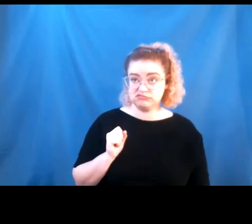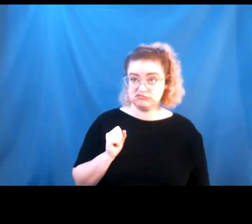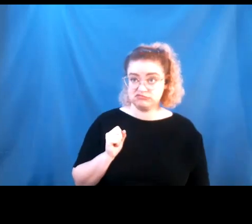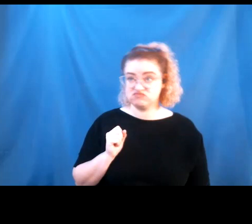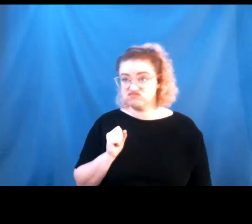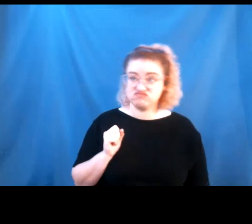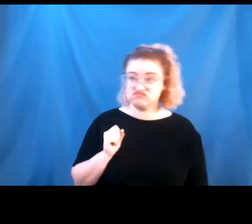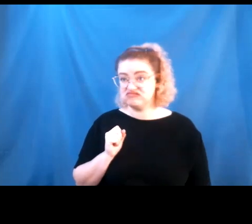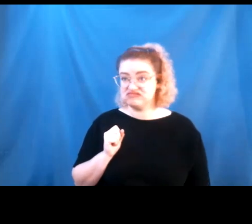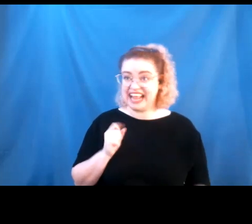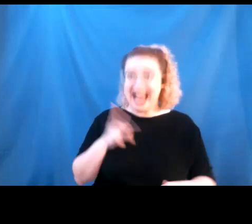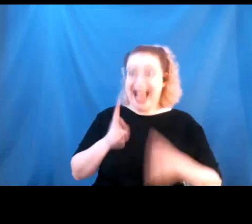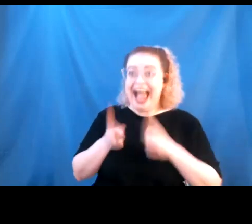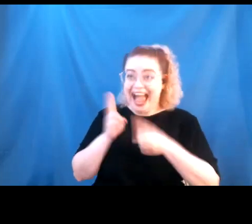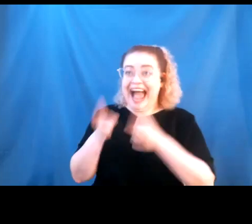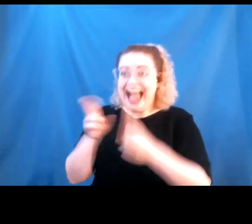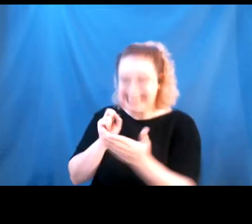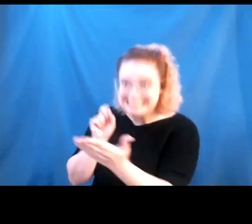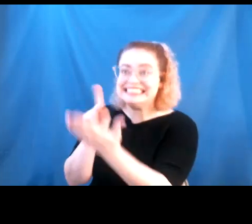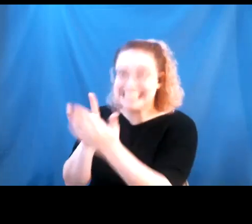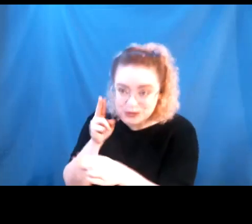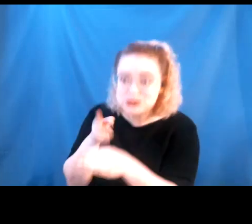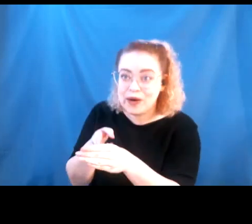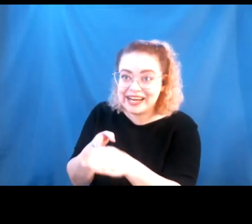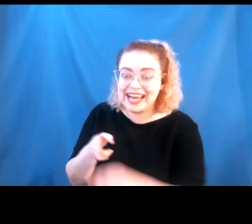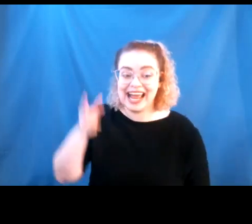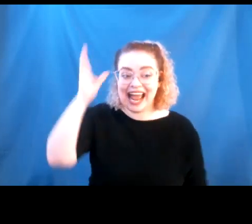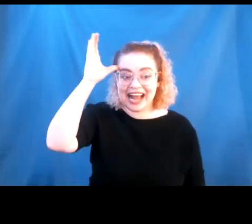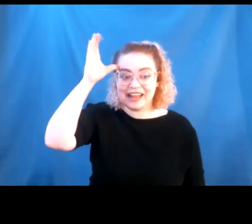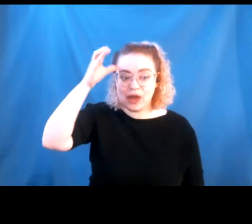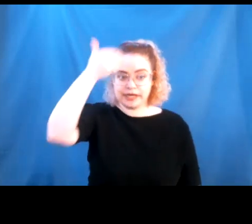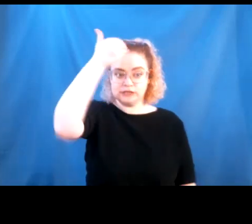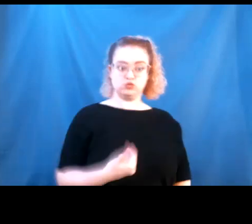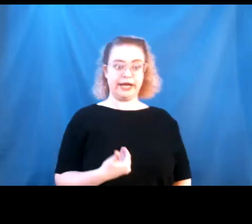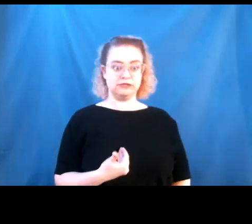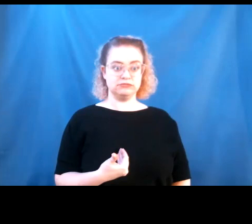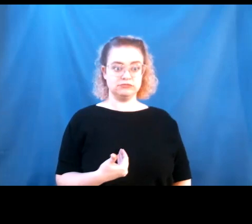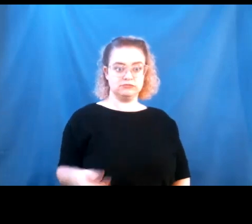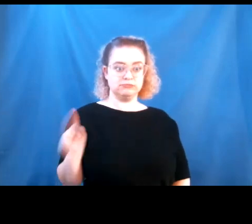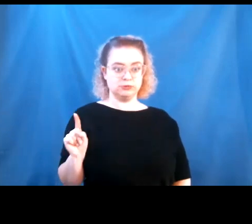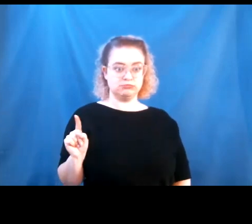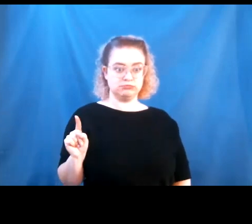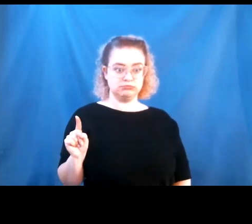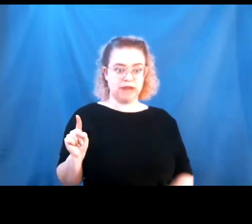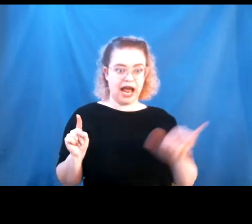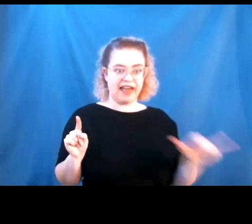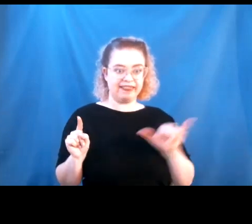then she hurries after Chloe. Chloe stands straight, like bark on a tree.